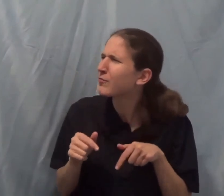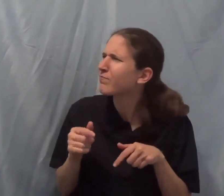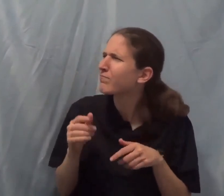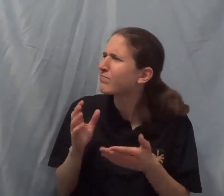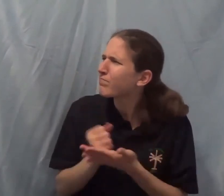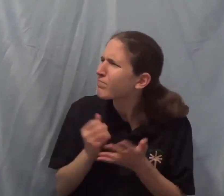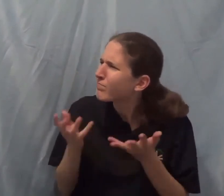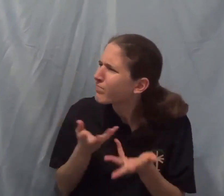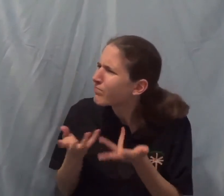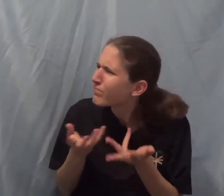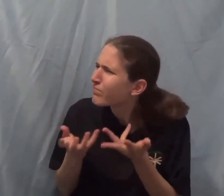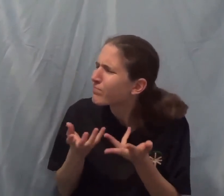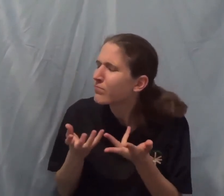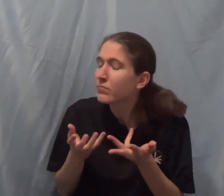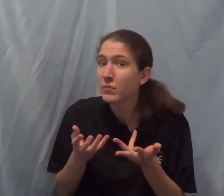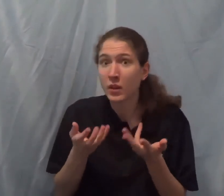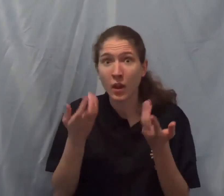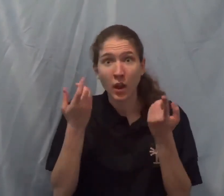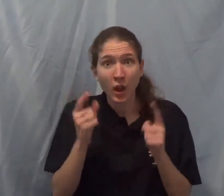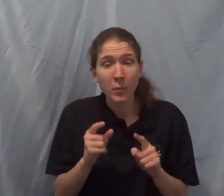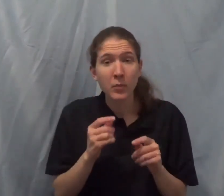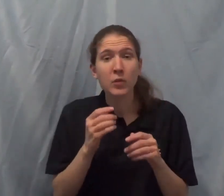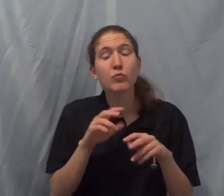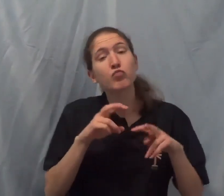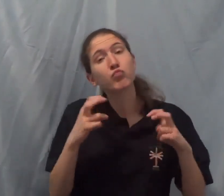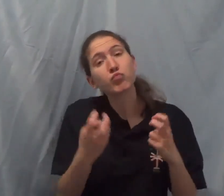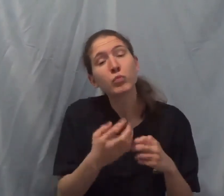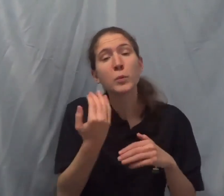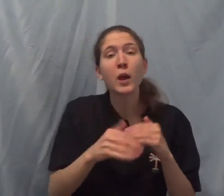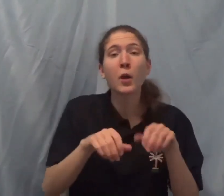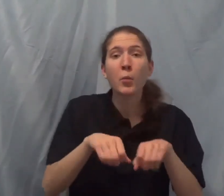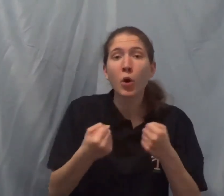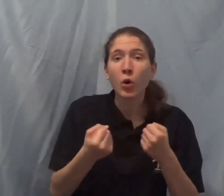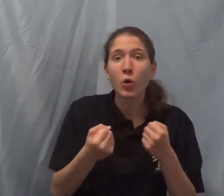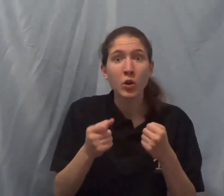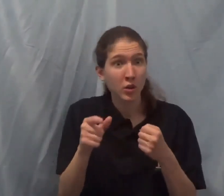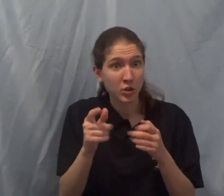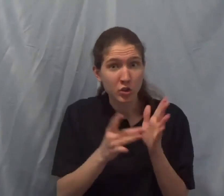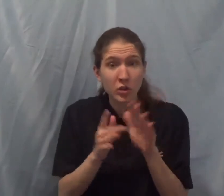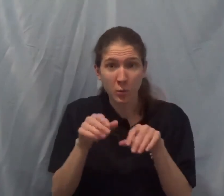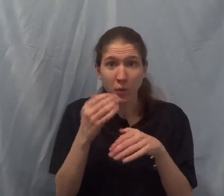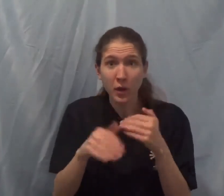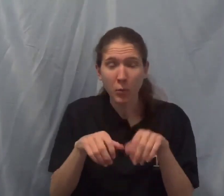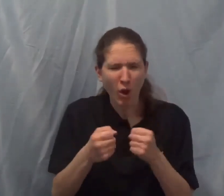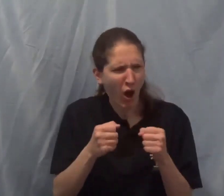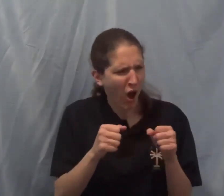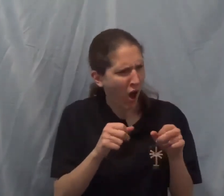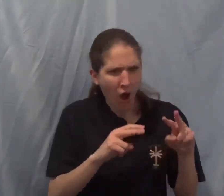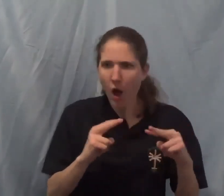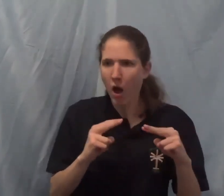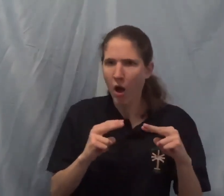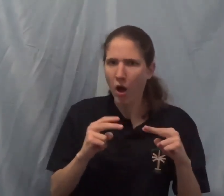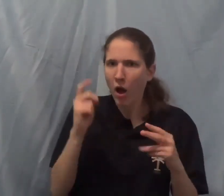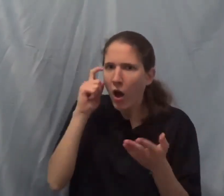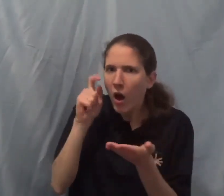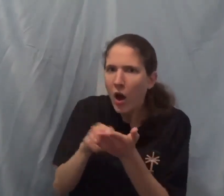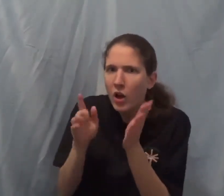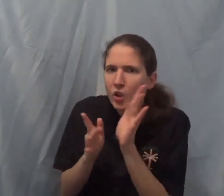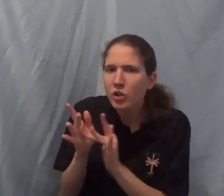sight. And I finish with this. They said to each other, did not our hearts burn within us while he talked to us on the road, while he opened